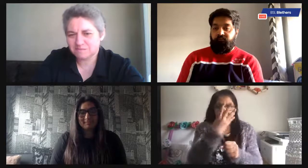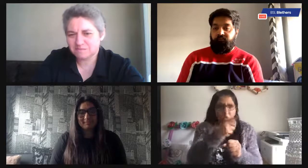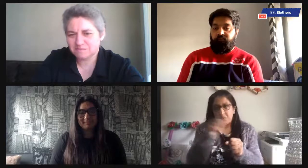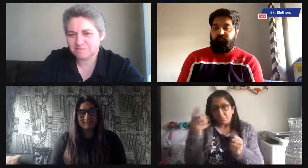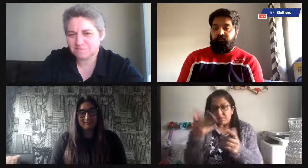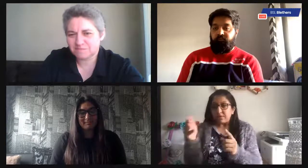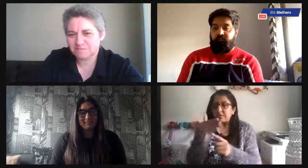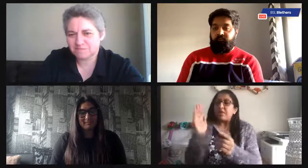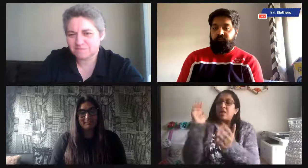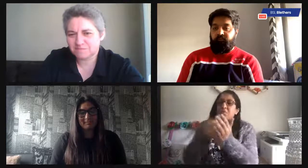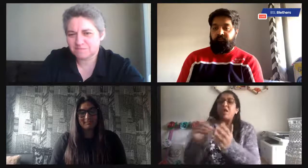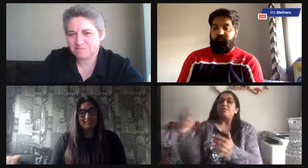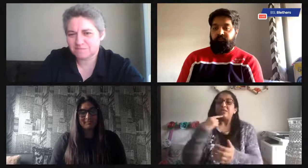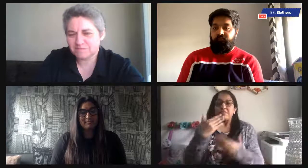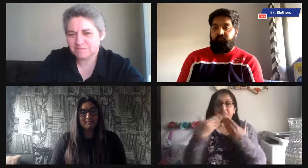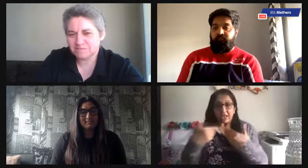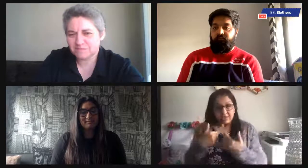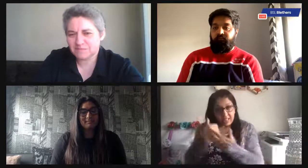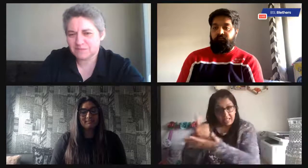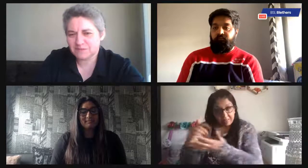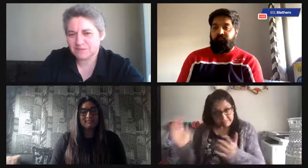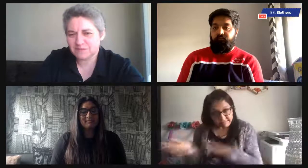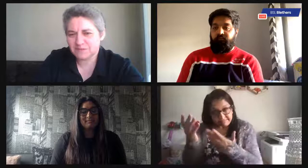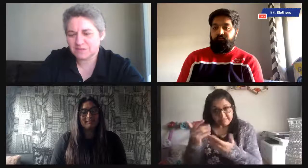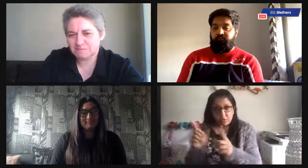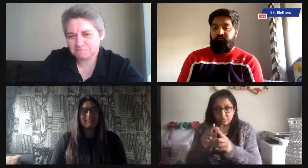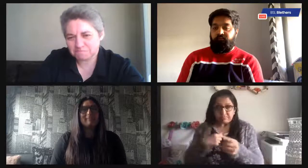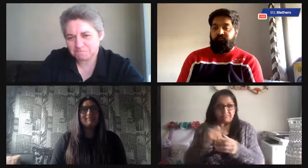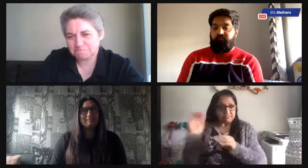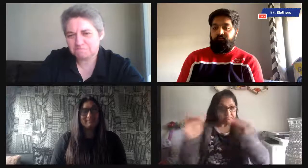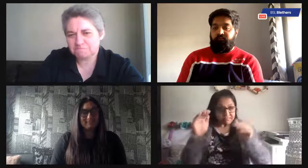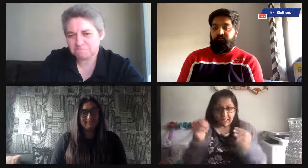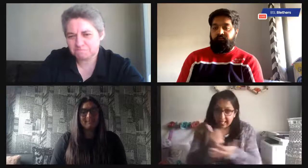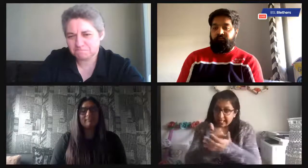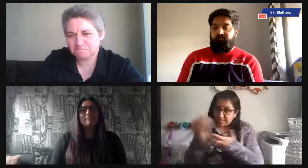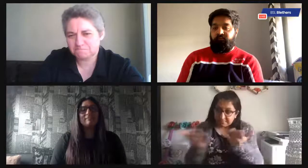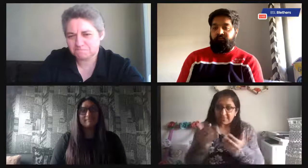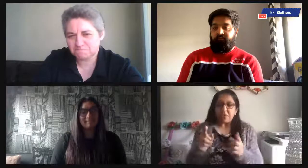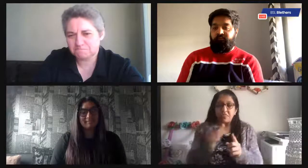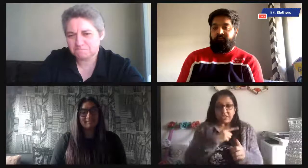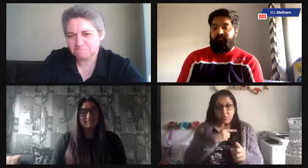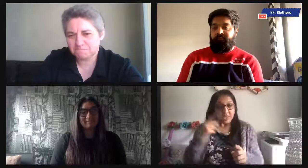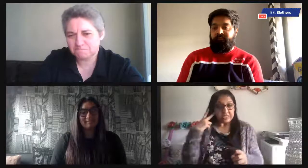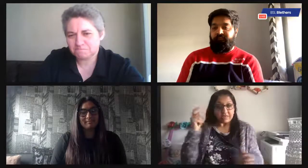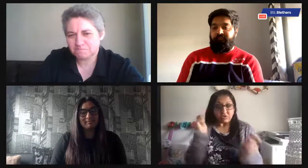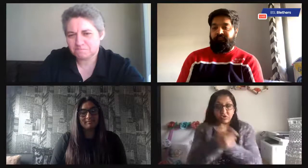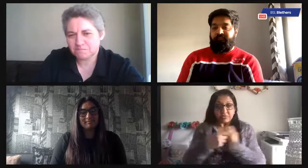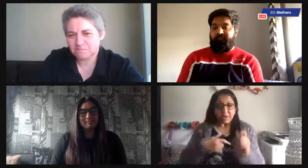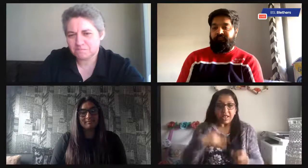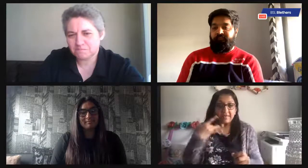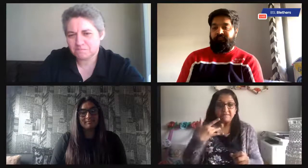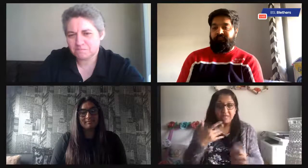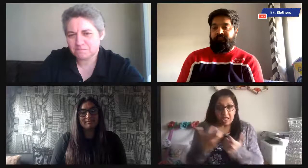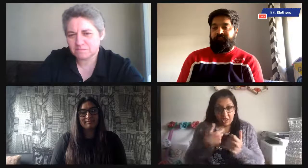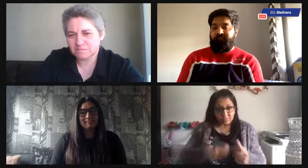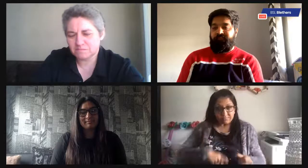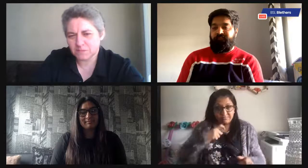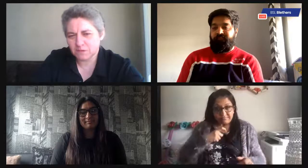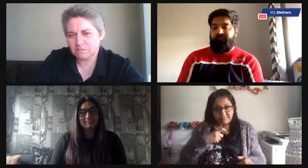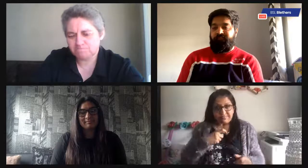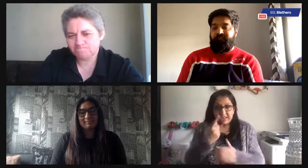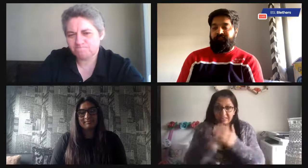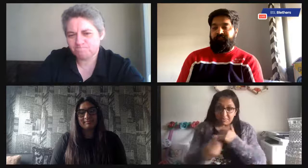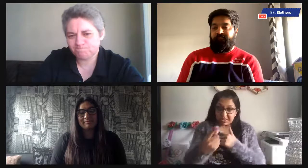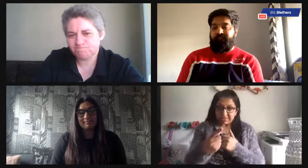mobile, how you can navigate through your mobile. All of these things were things that were the skills that I learned. So it's just paying